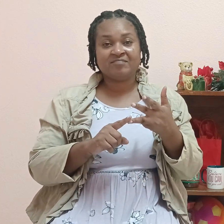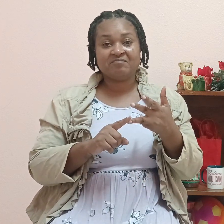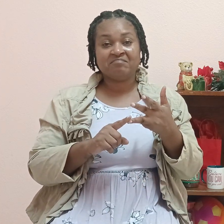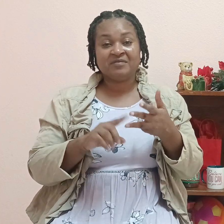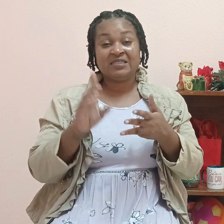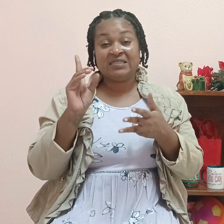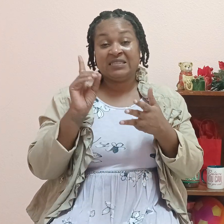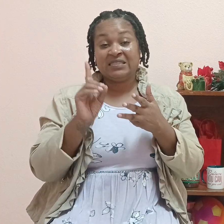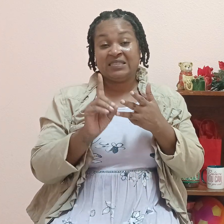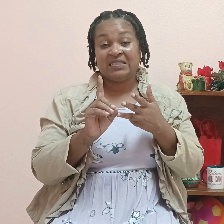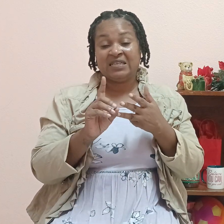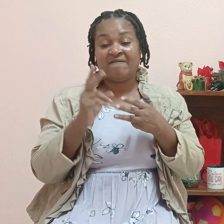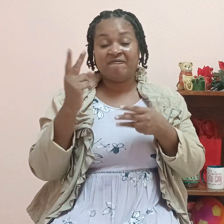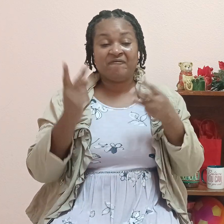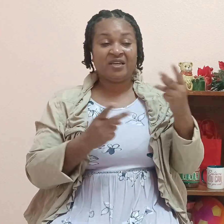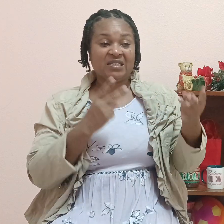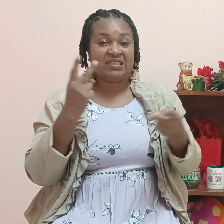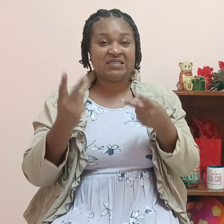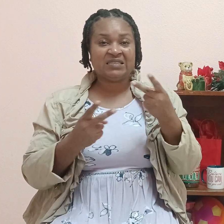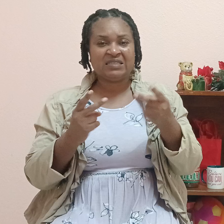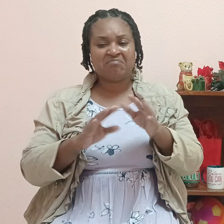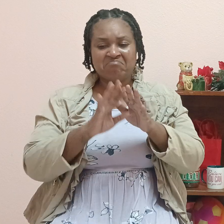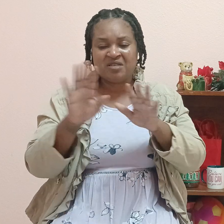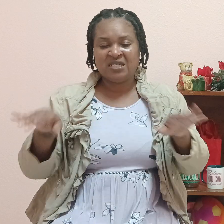D, visiting the beach.